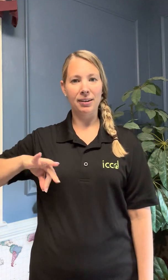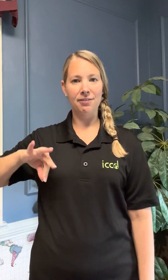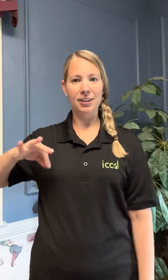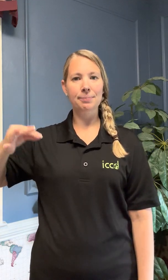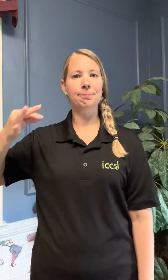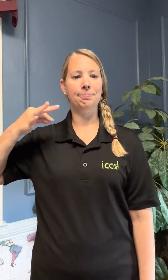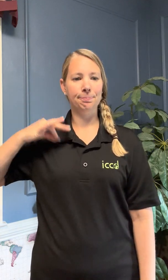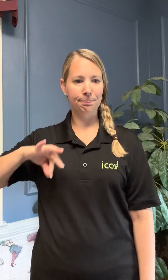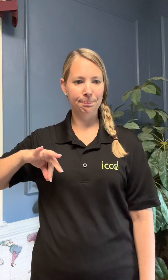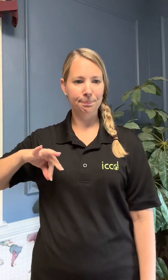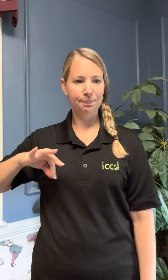benefit.